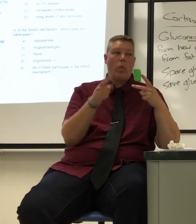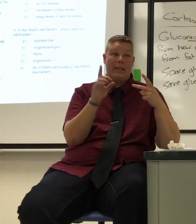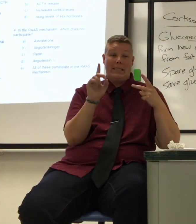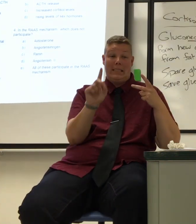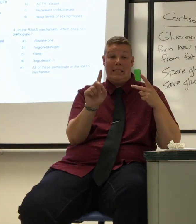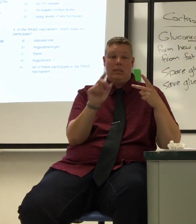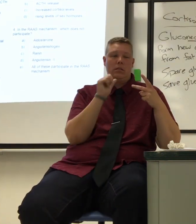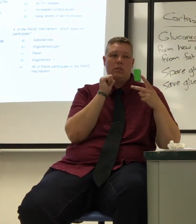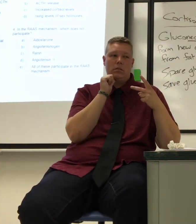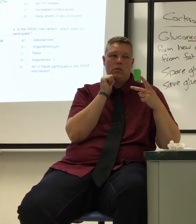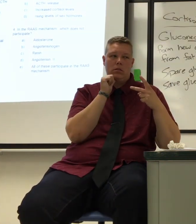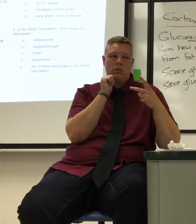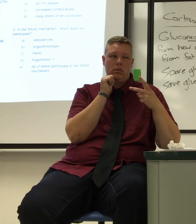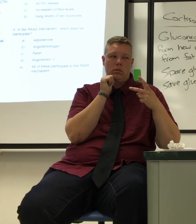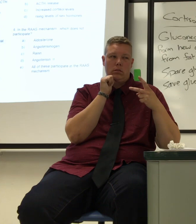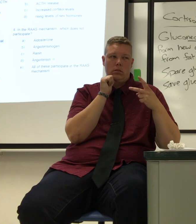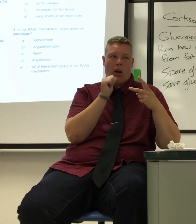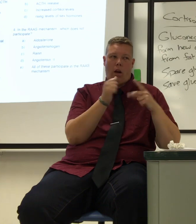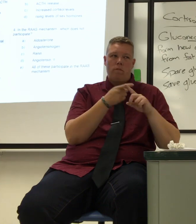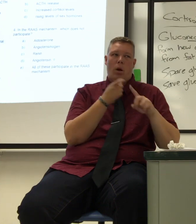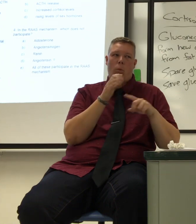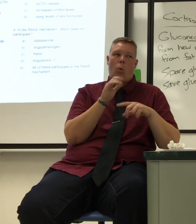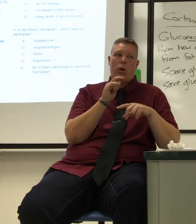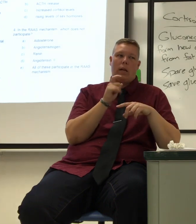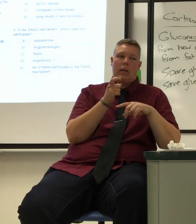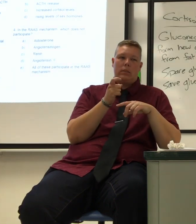not from the cortex. It's from the medulla.